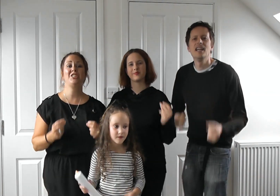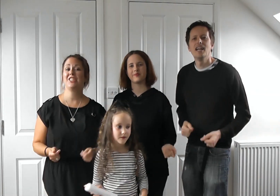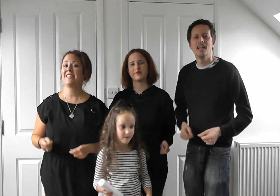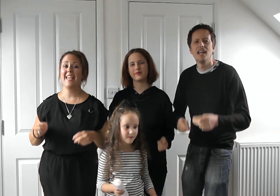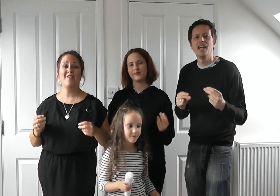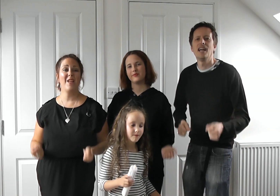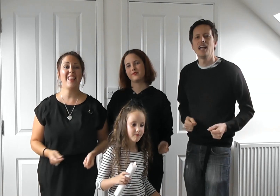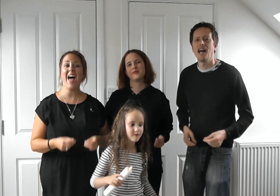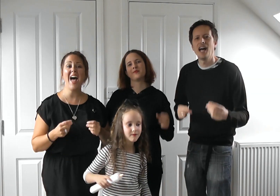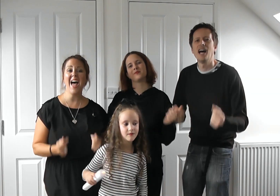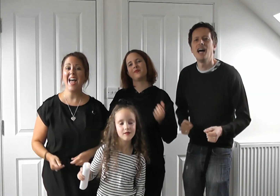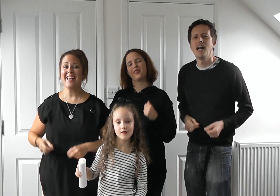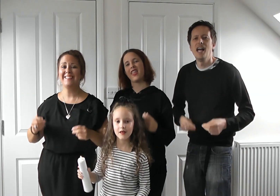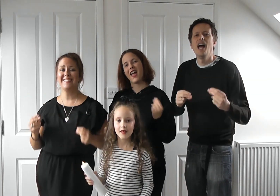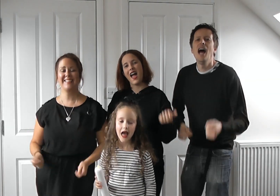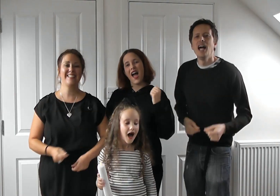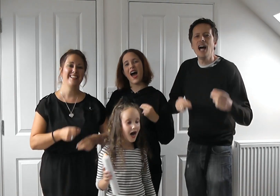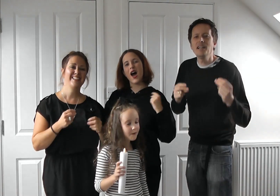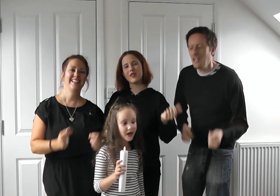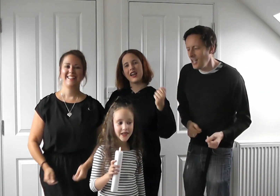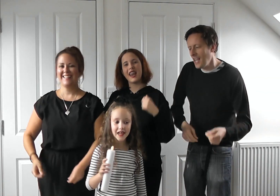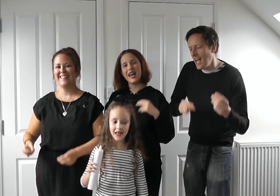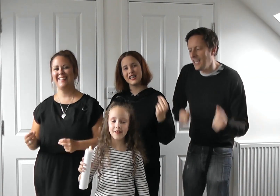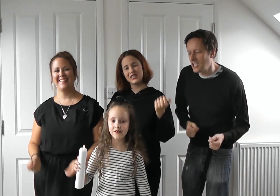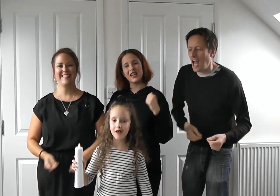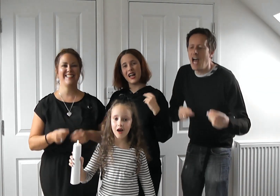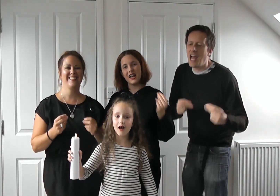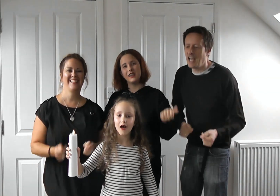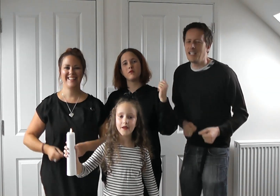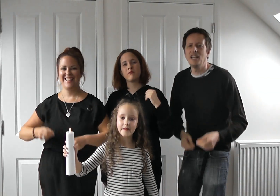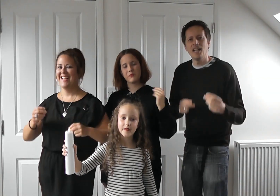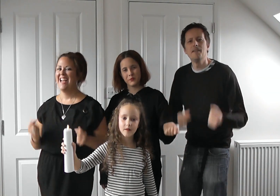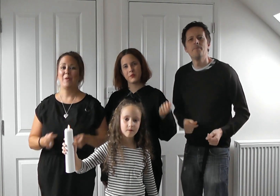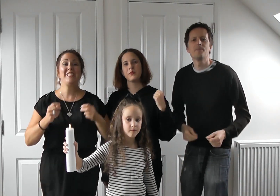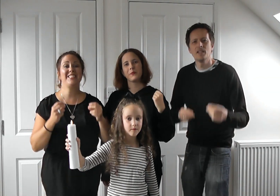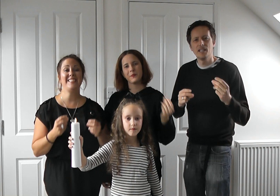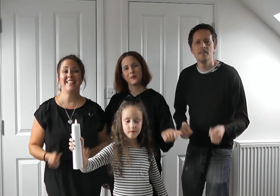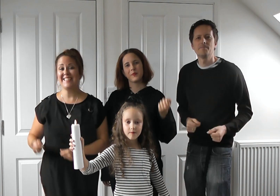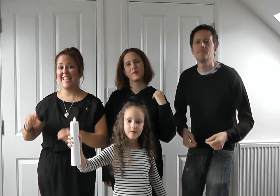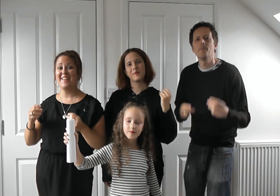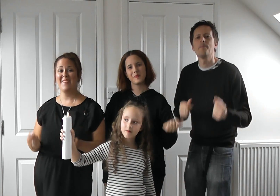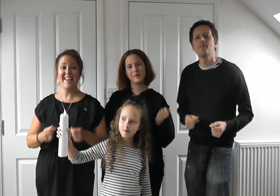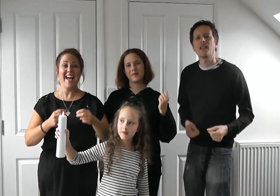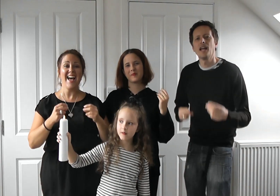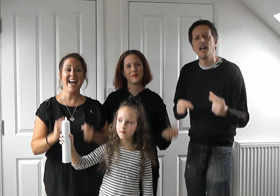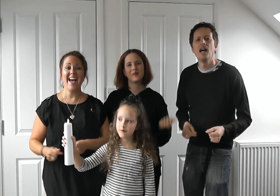Jesus gave me light, I'm gonna let it shine. When our Jesus gave me